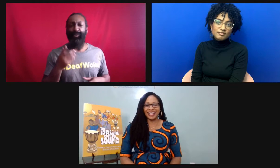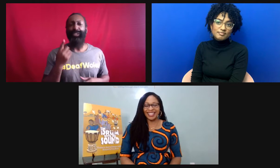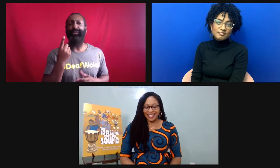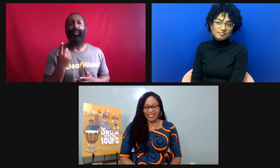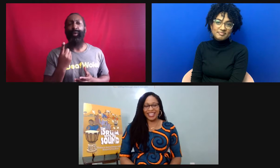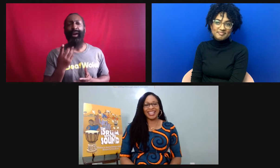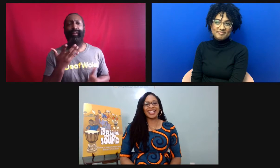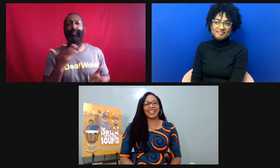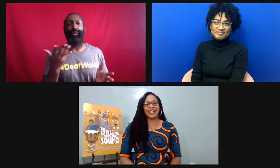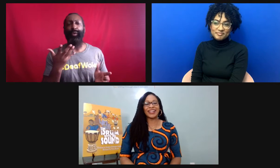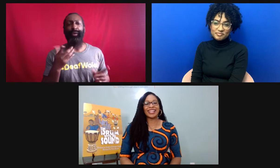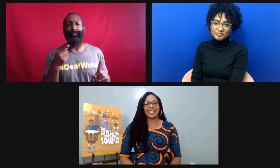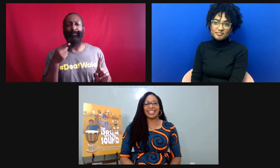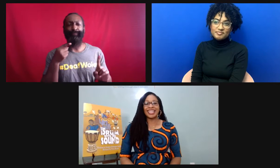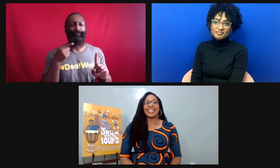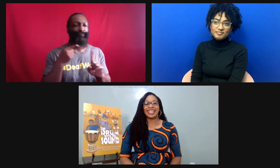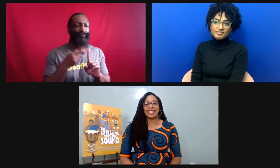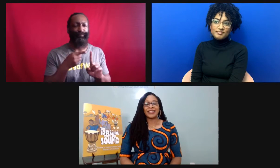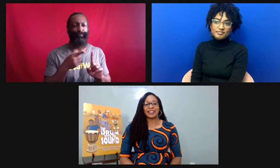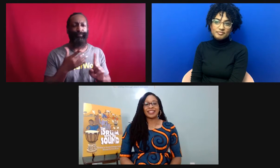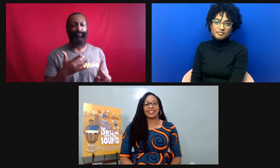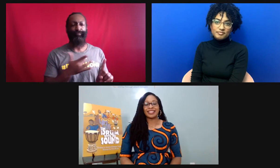things. You teach many things.